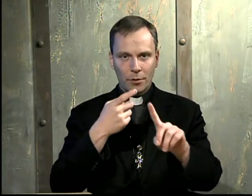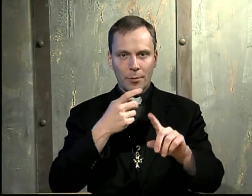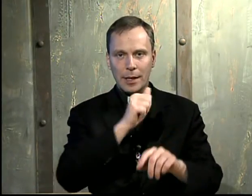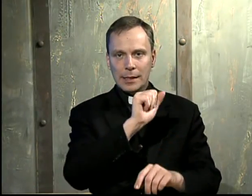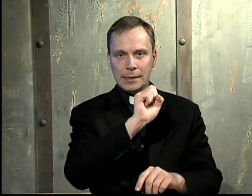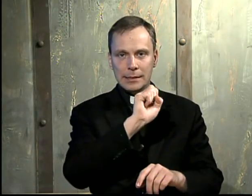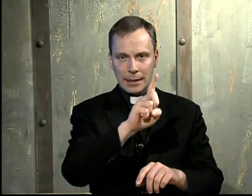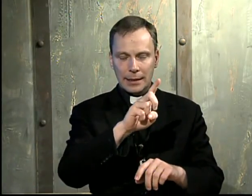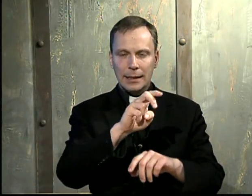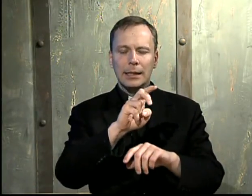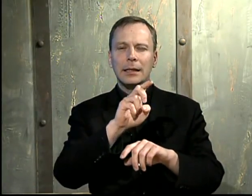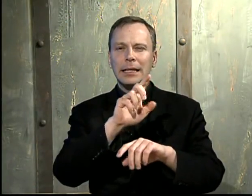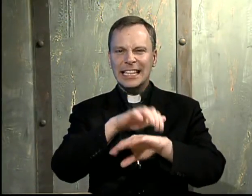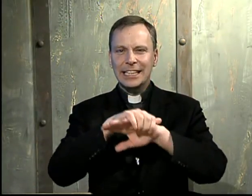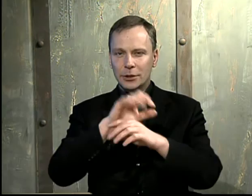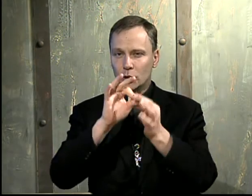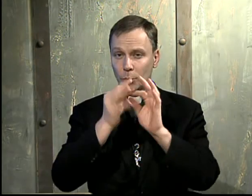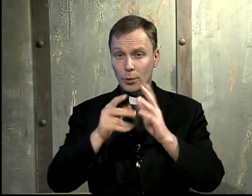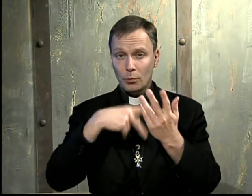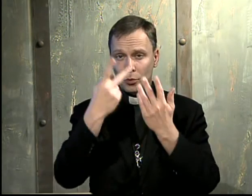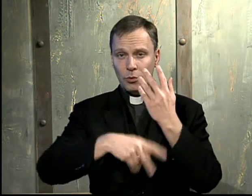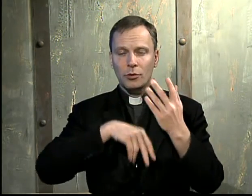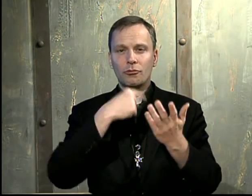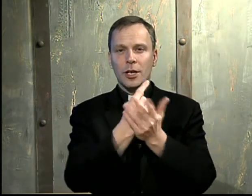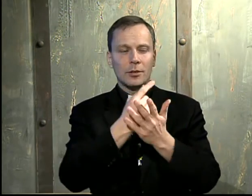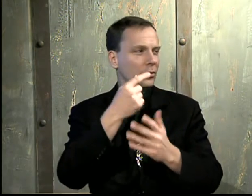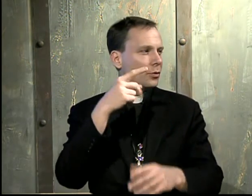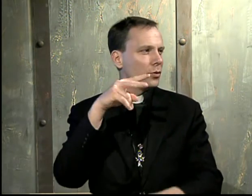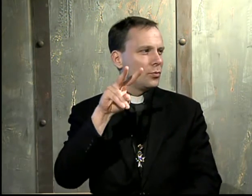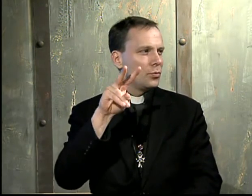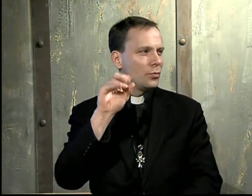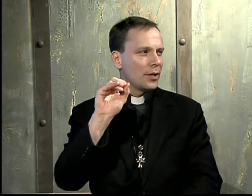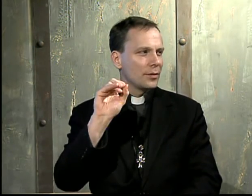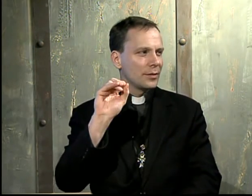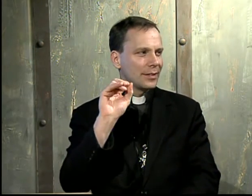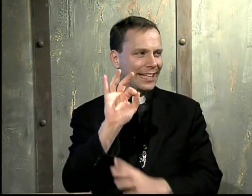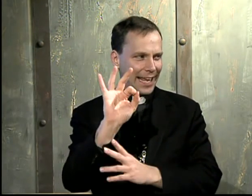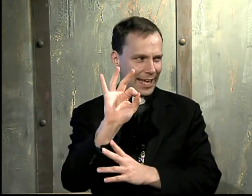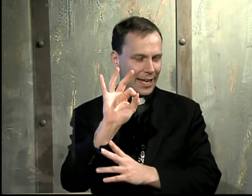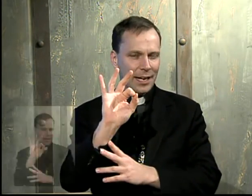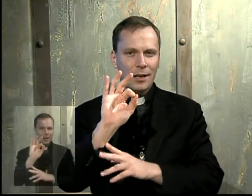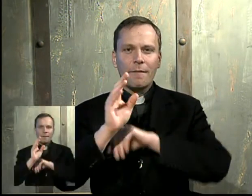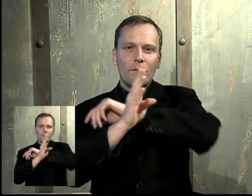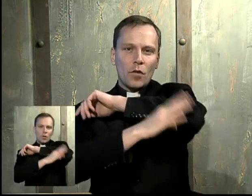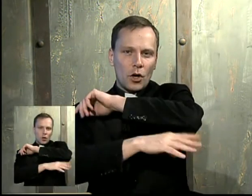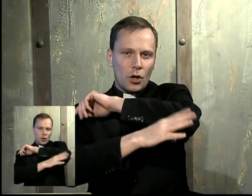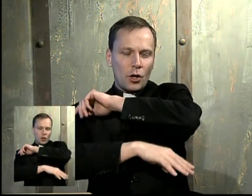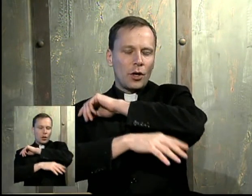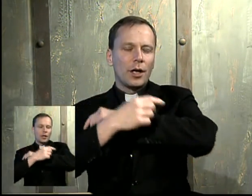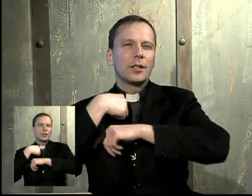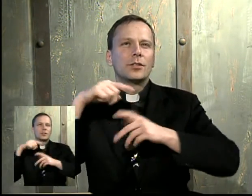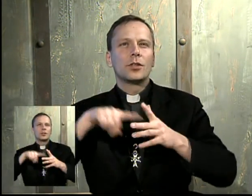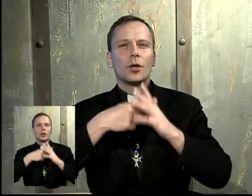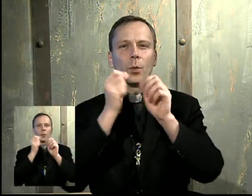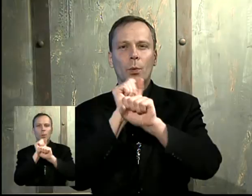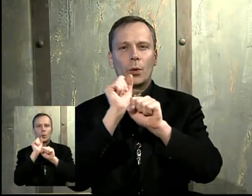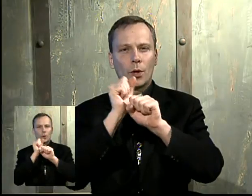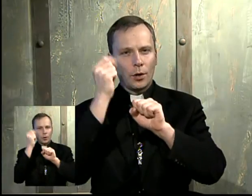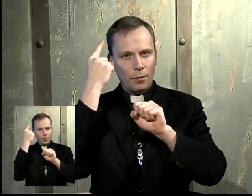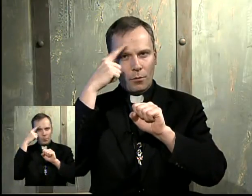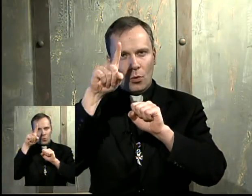I graduated in 2009. In the fall of 2009, I started working for the Archdiocese of